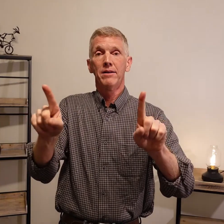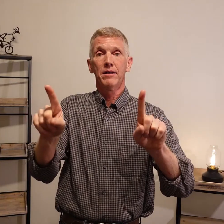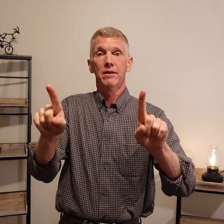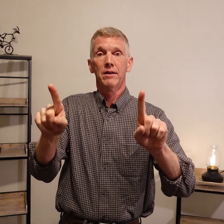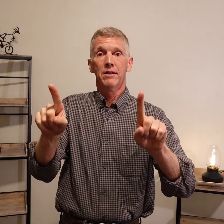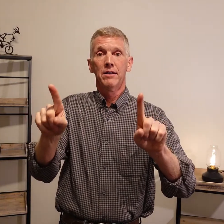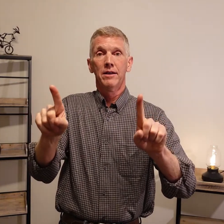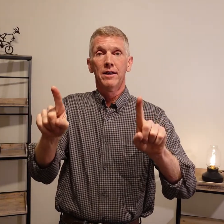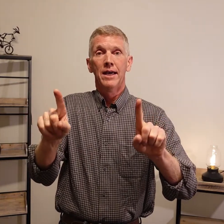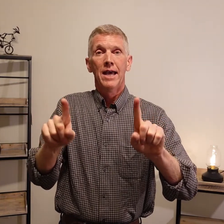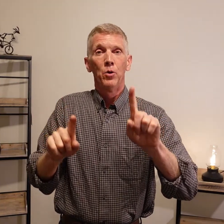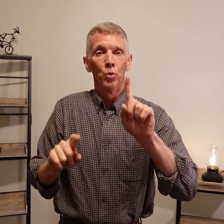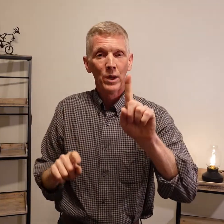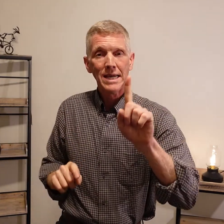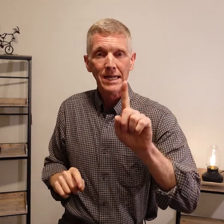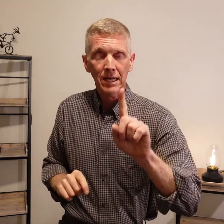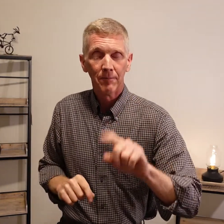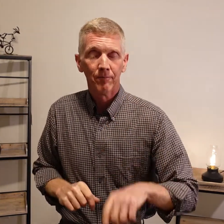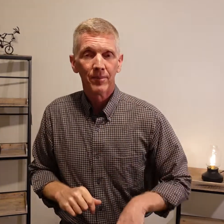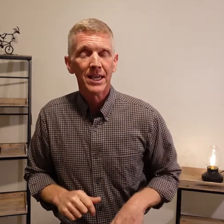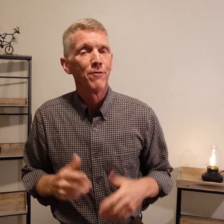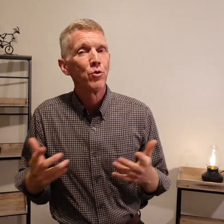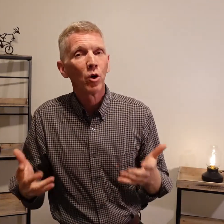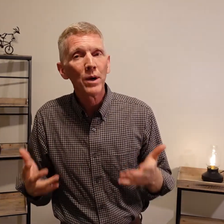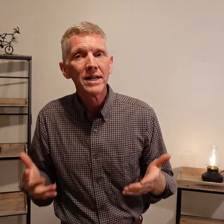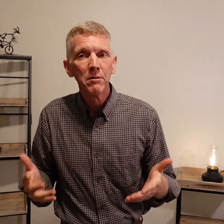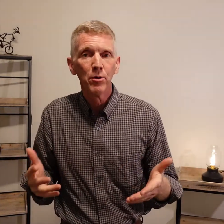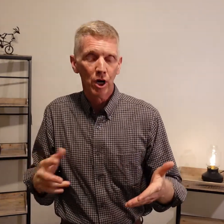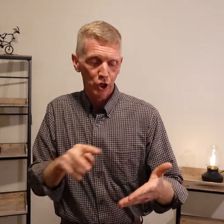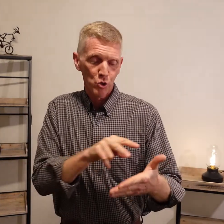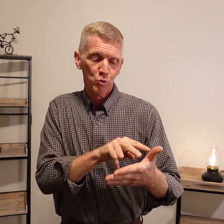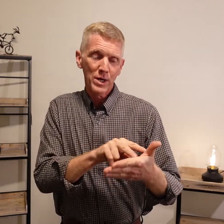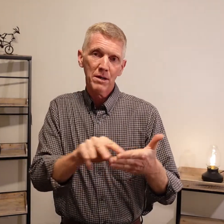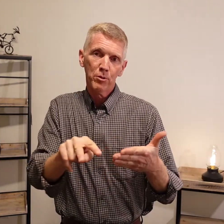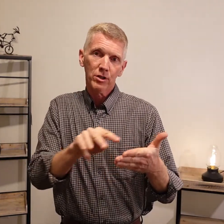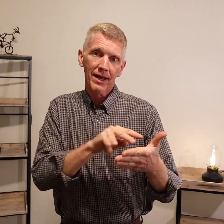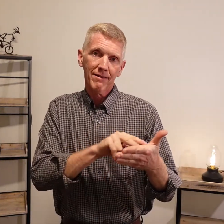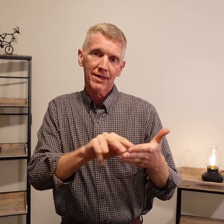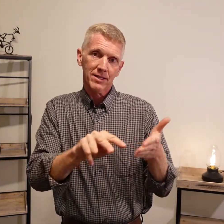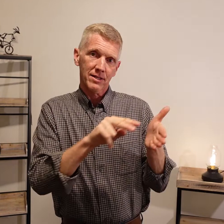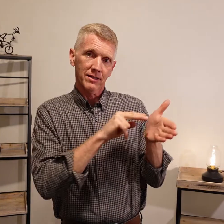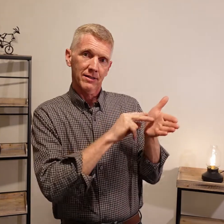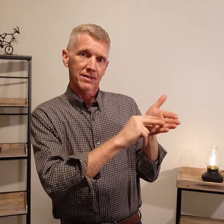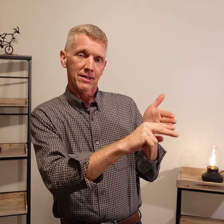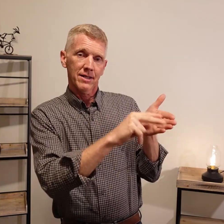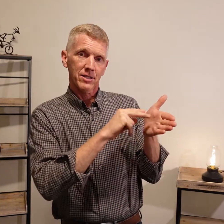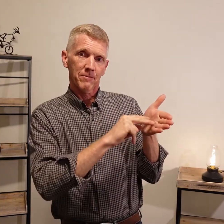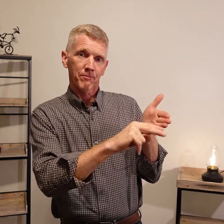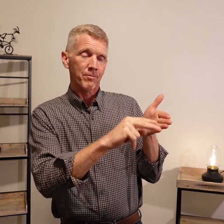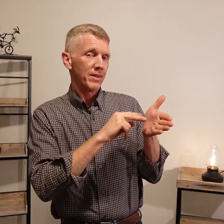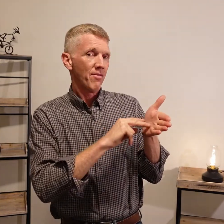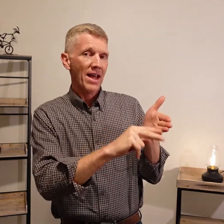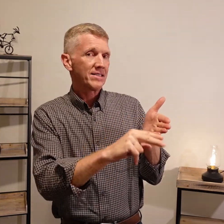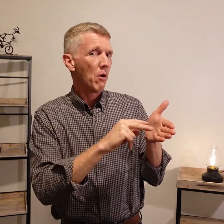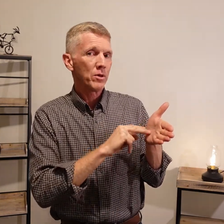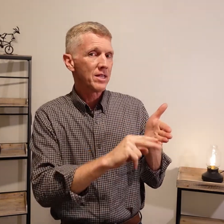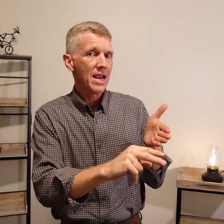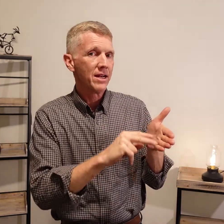but. Read. If you were reading a book, you'd read a book like this. See this? That's not what we're saying here,